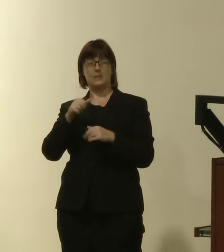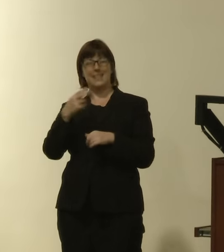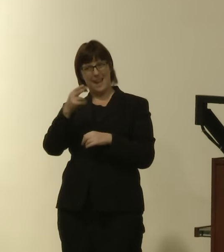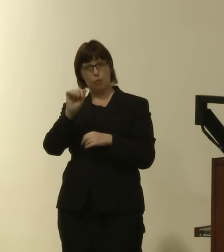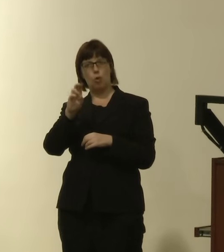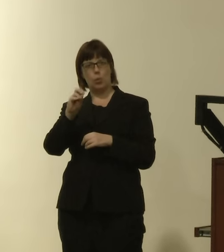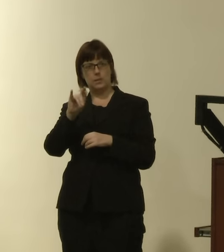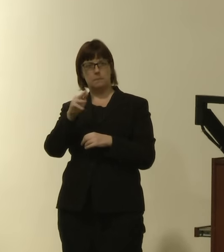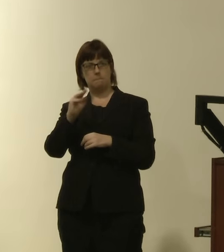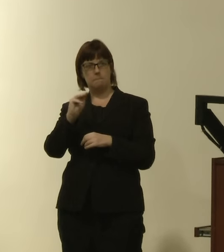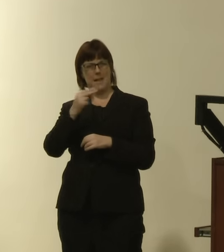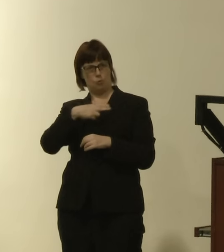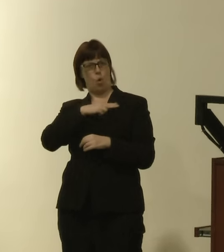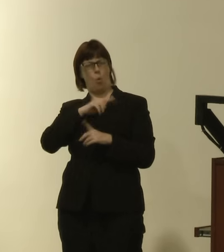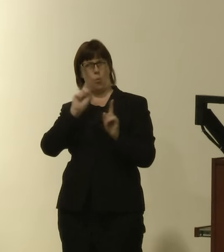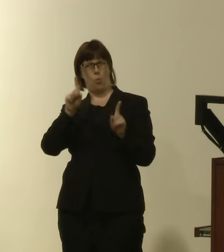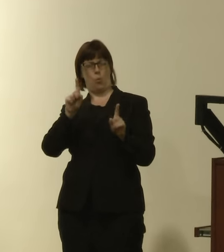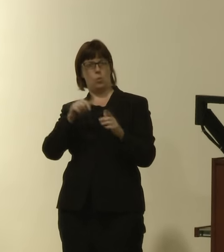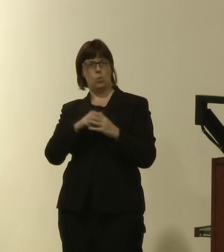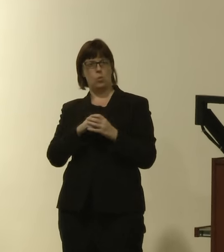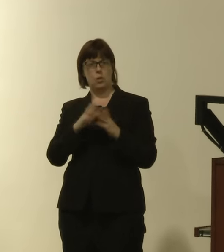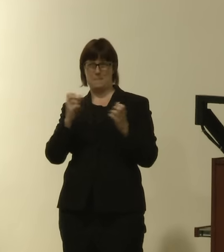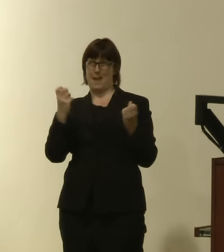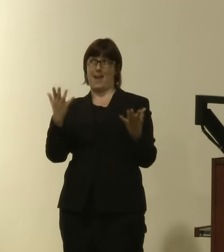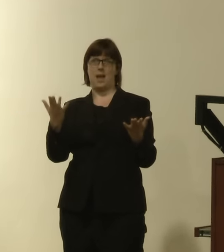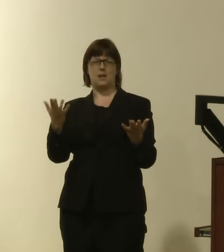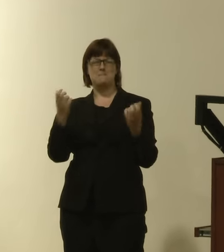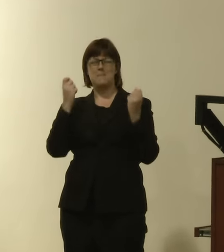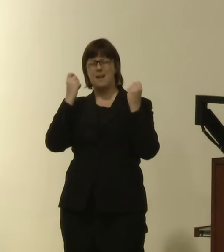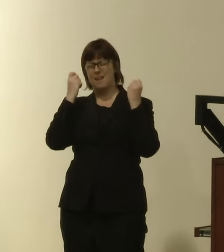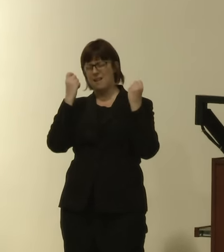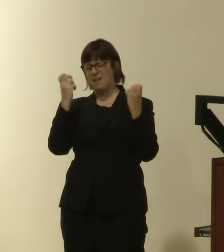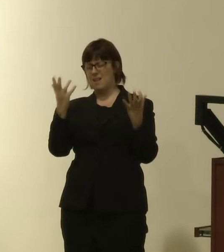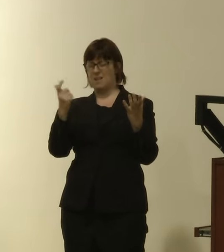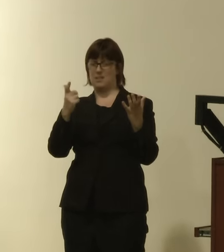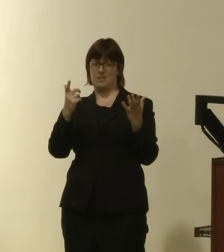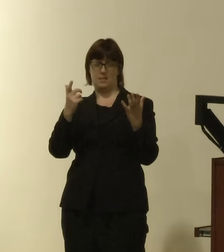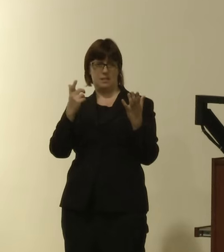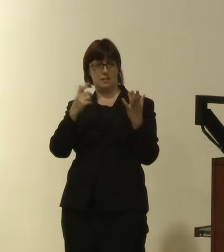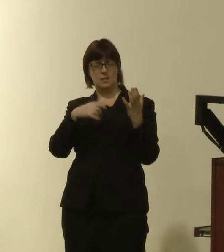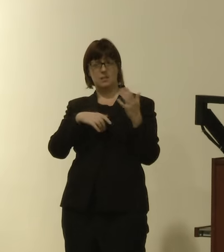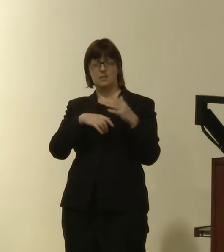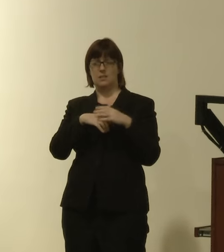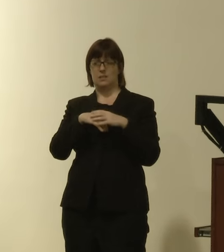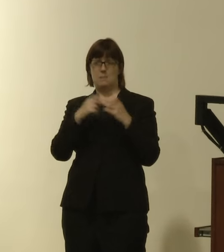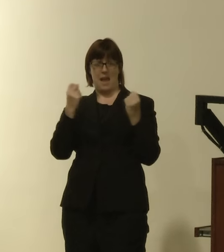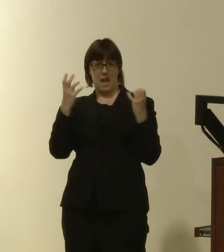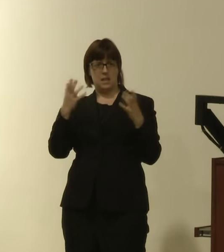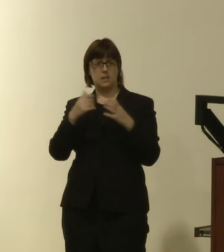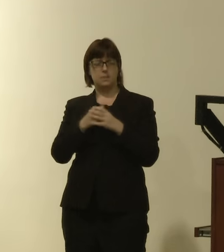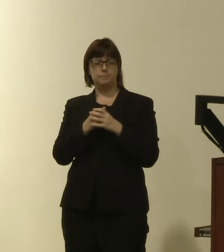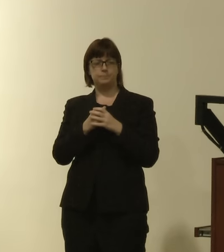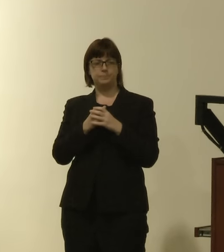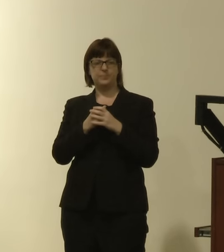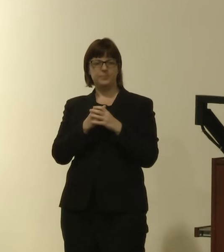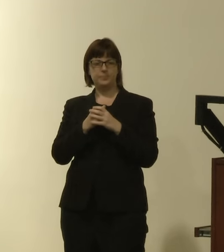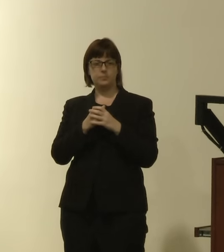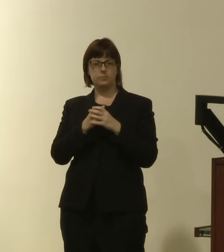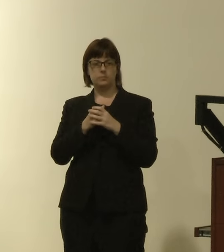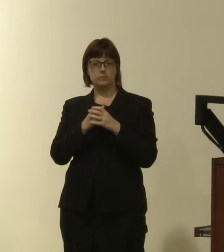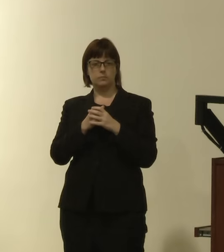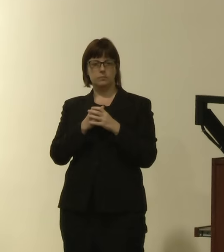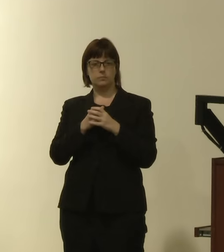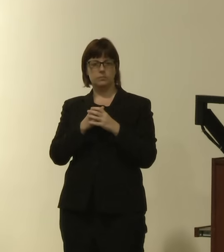heroism. Humar Khan, and there were many, many more across the world. Just like I'm very